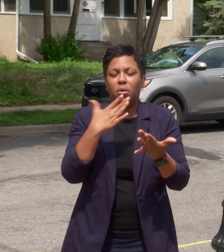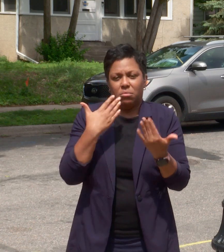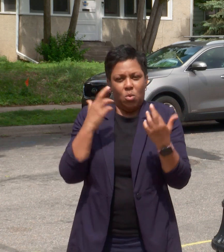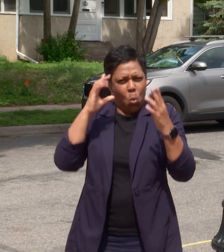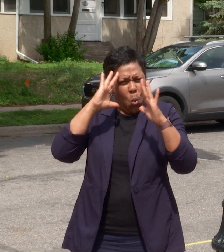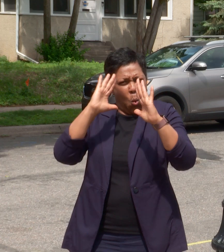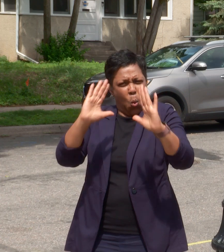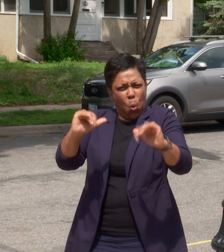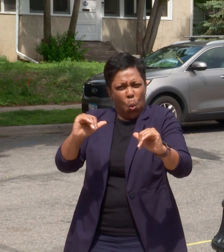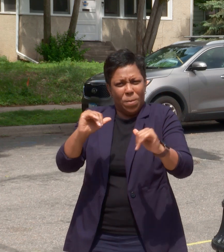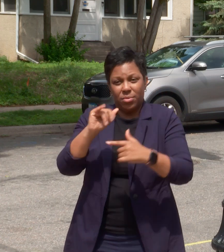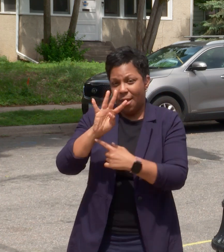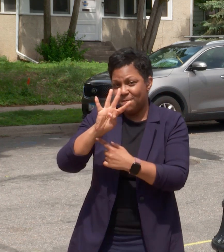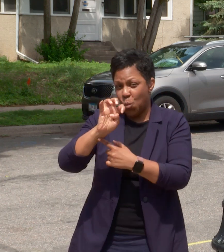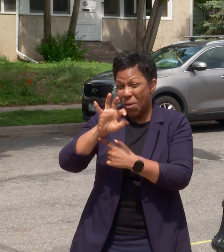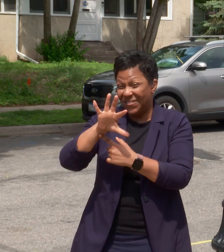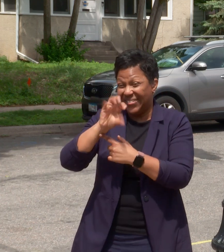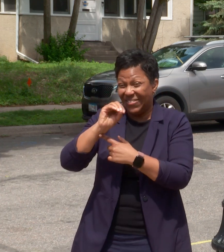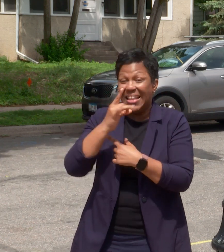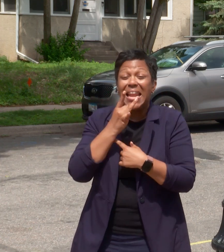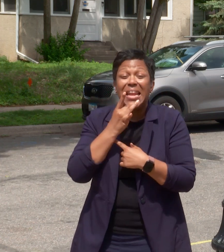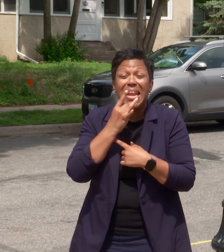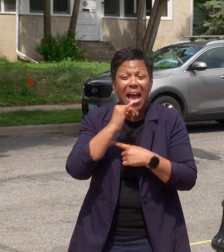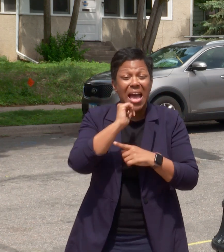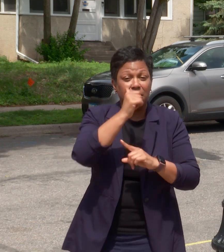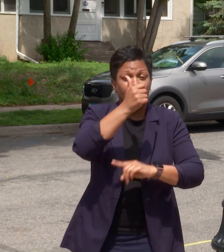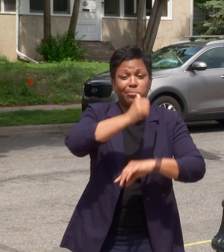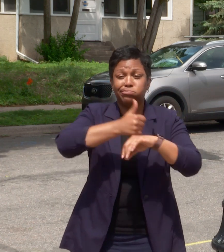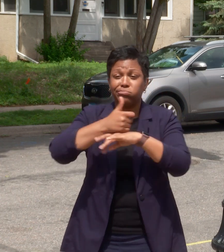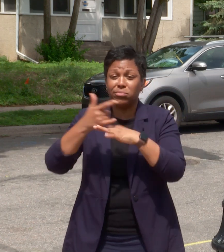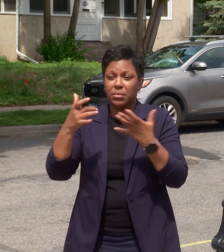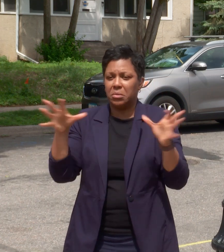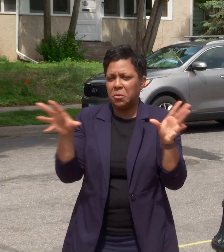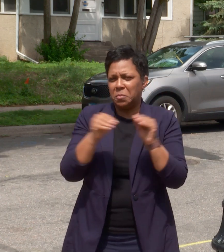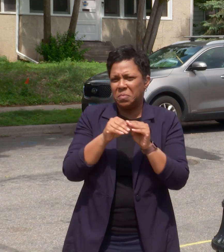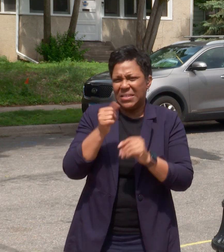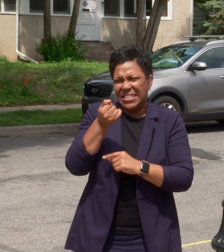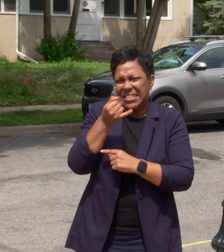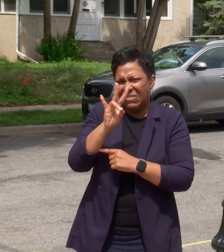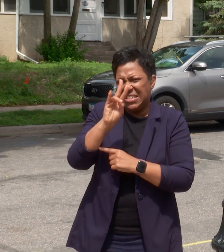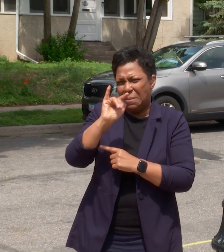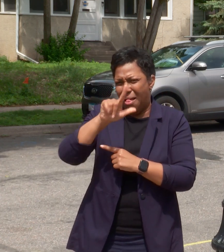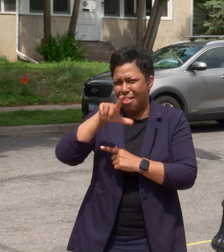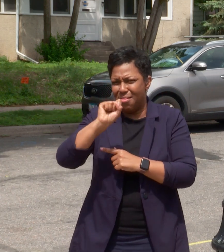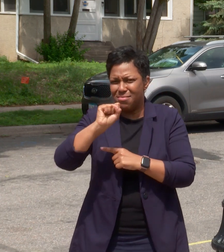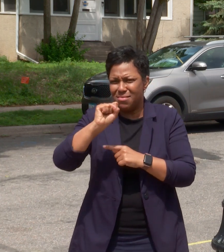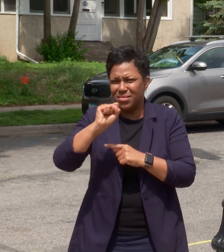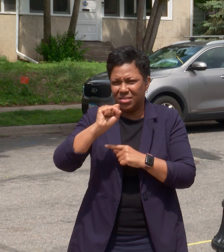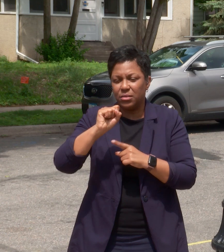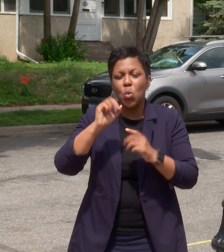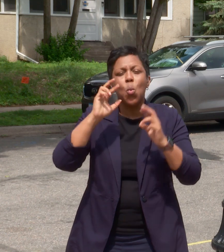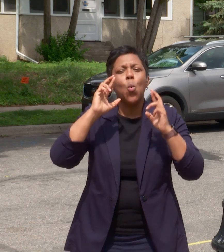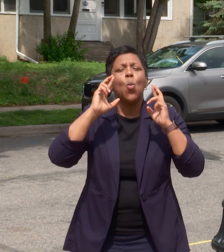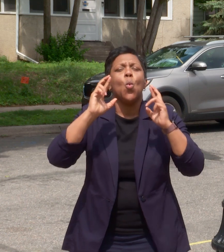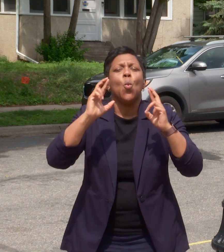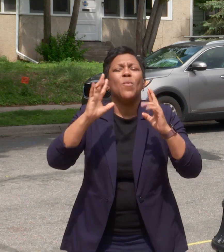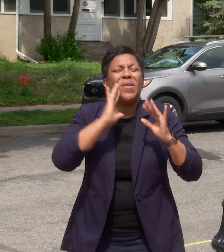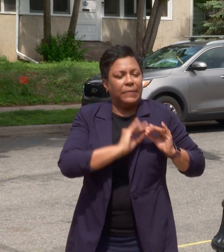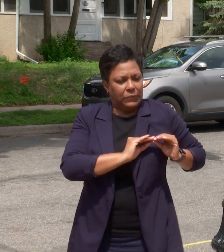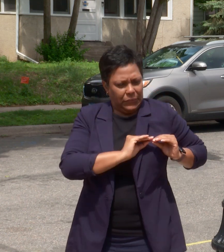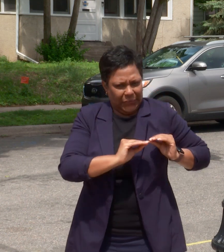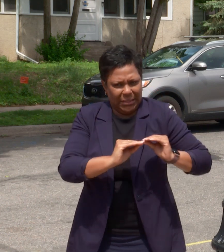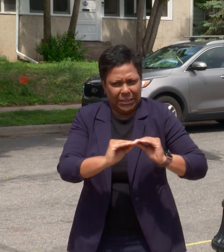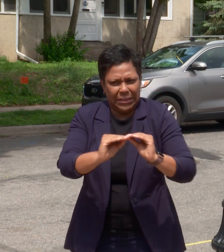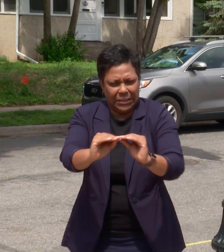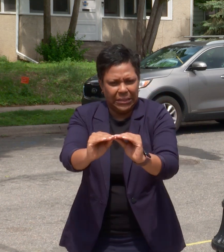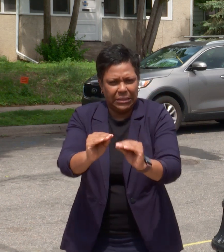wire this fall before it freezes up. This will allow us to replace all those wiring issues due to